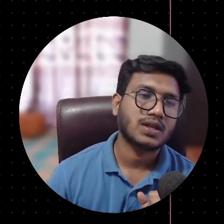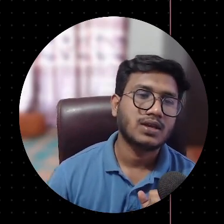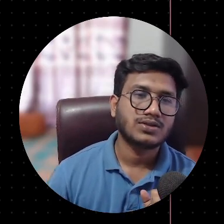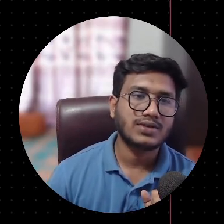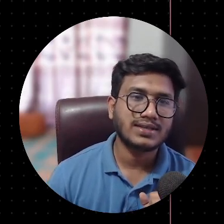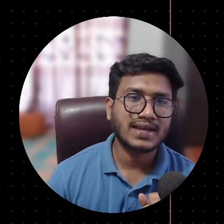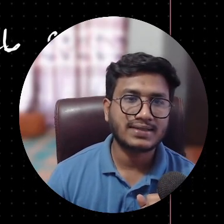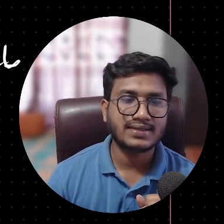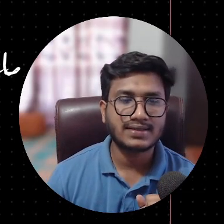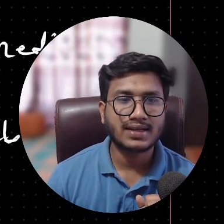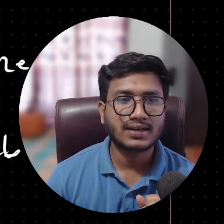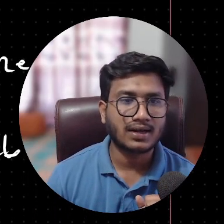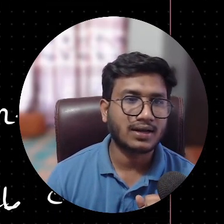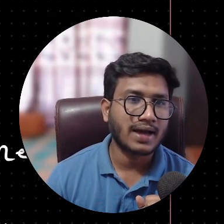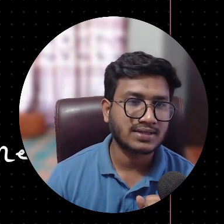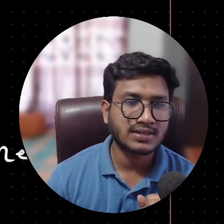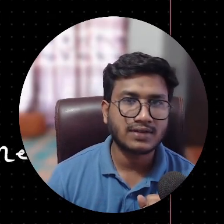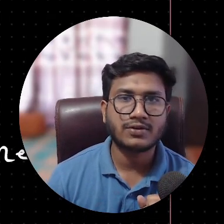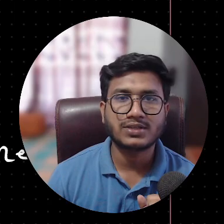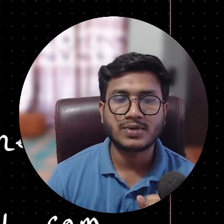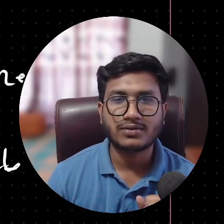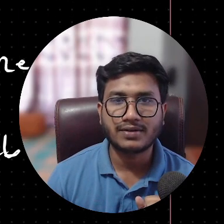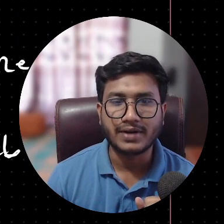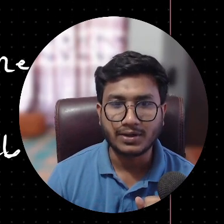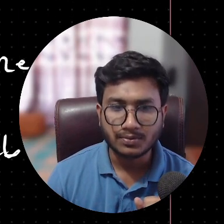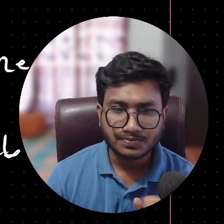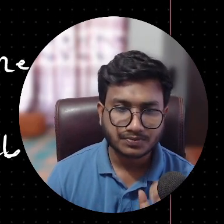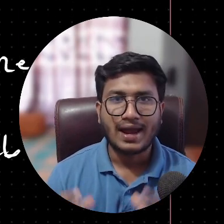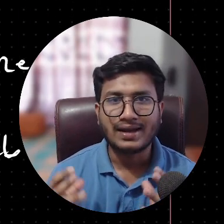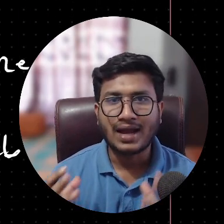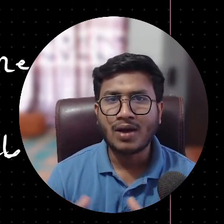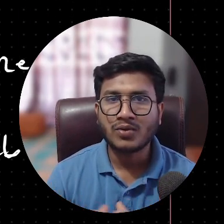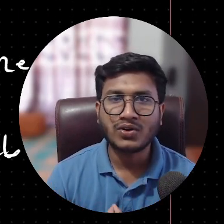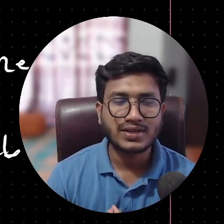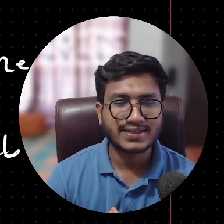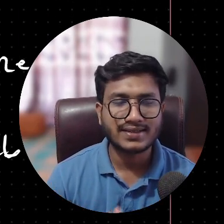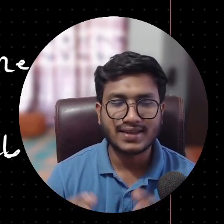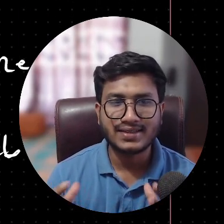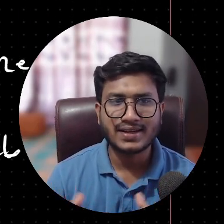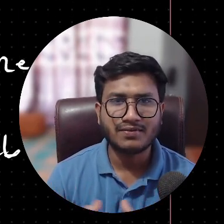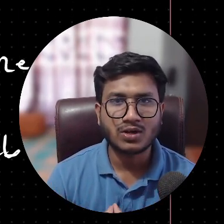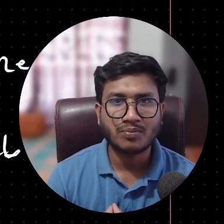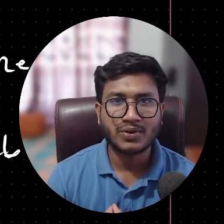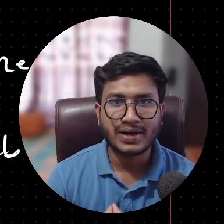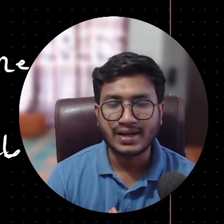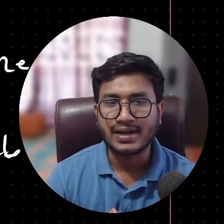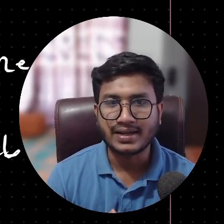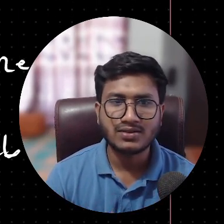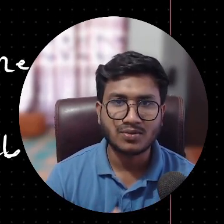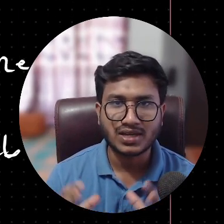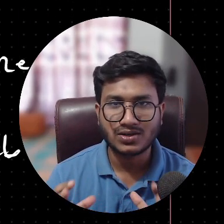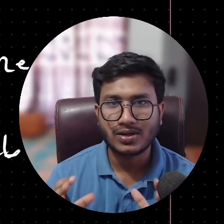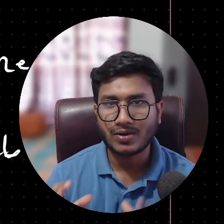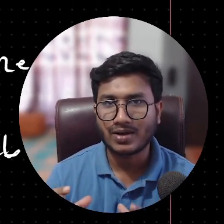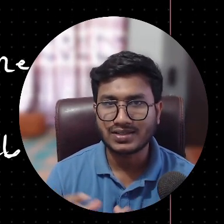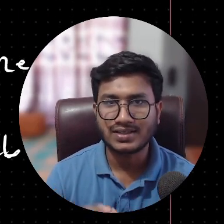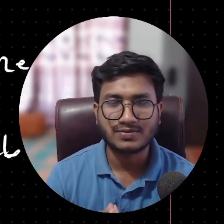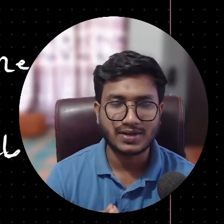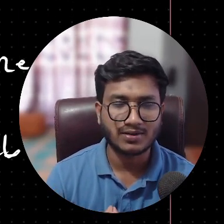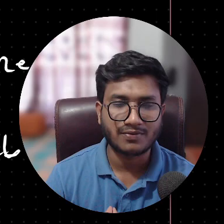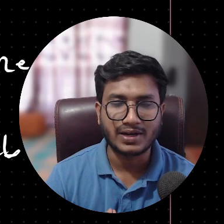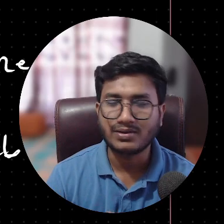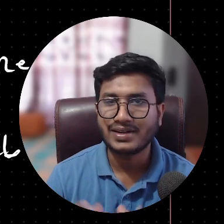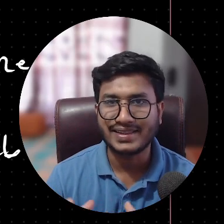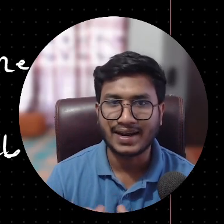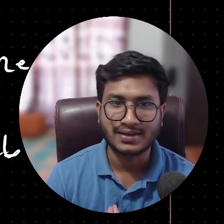task. So yes guys, this is the agenda for this particular video, and now I'm going to discuss each and every component in detail. So make sure you are watching